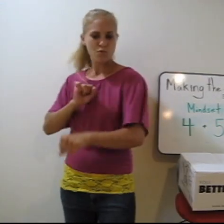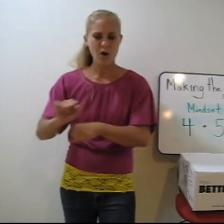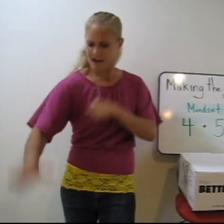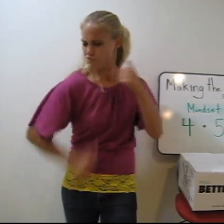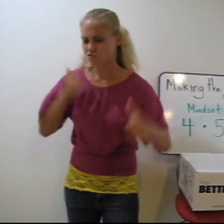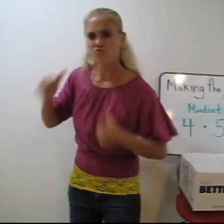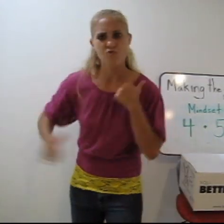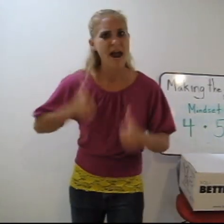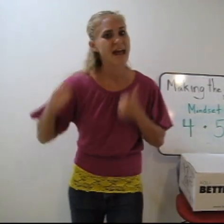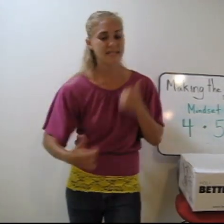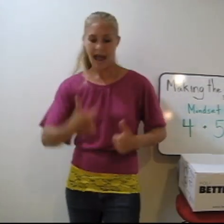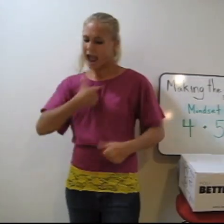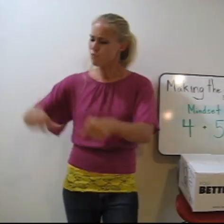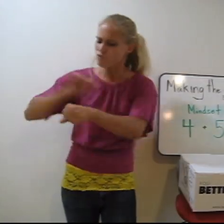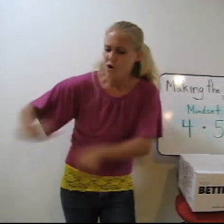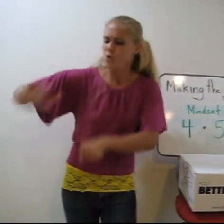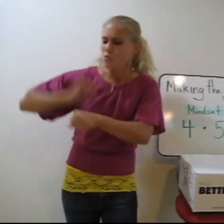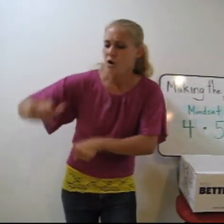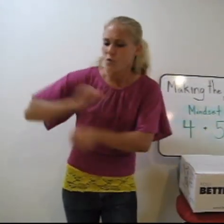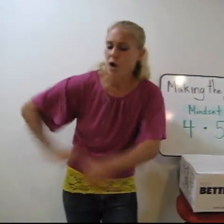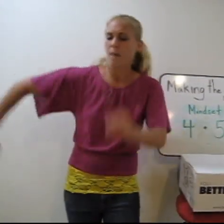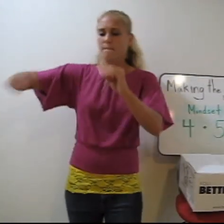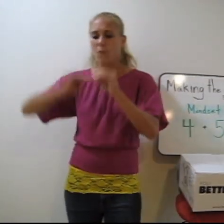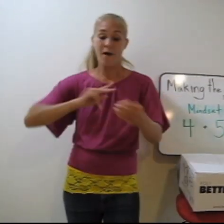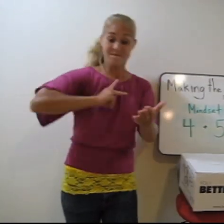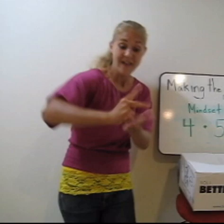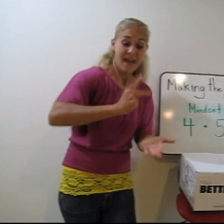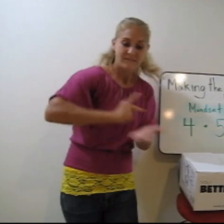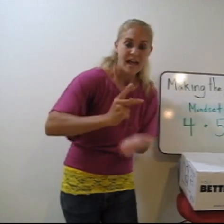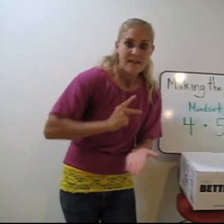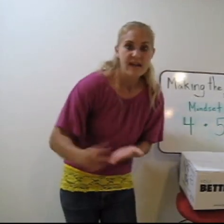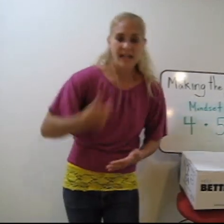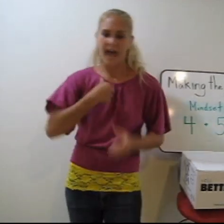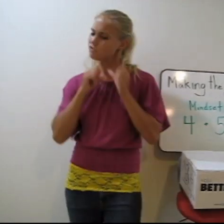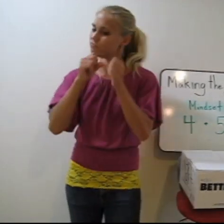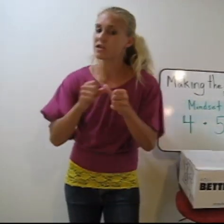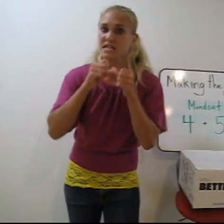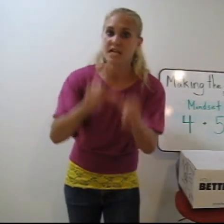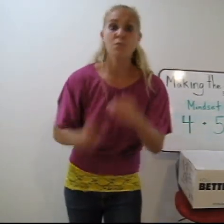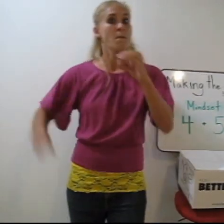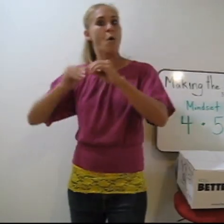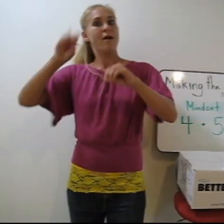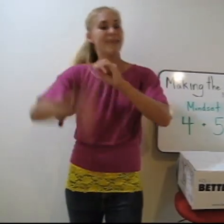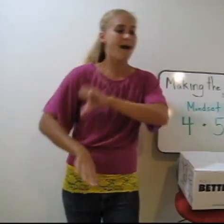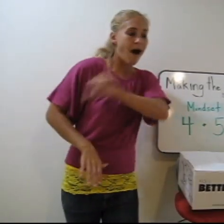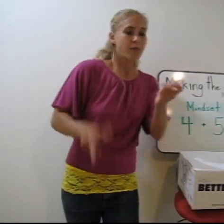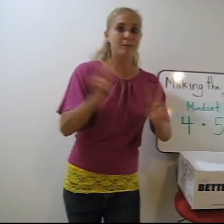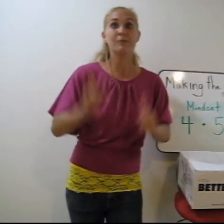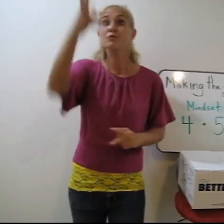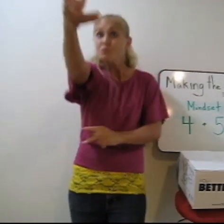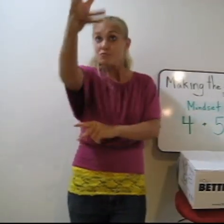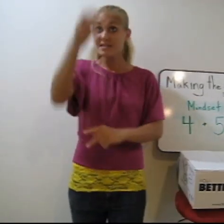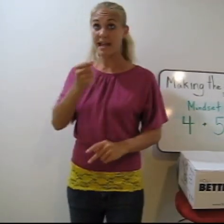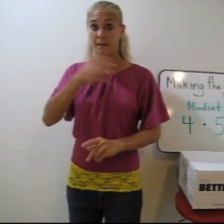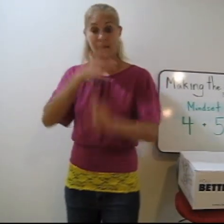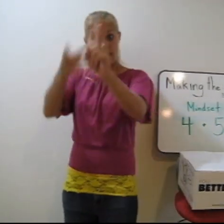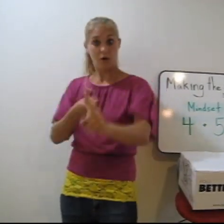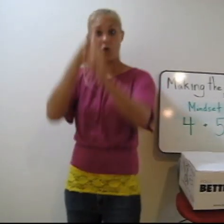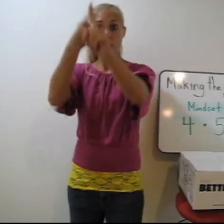just outworked, outfailed, and outpersisted everyone else to grab my achievements. I did it by doing,